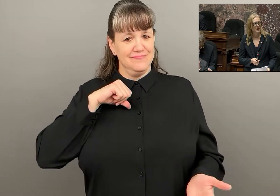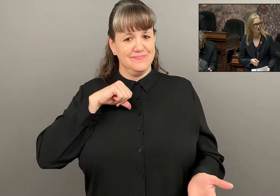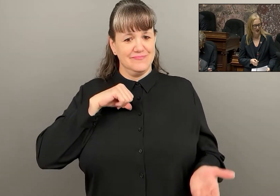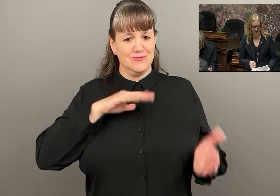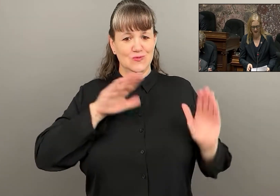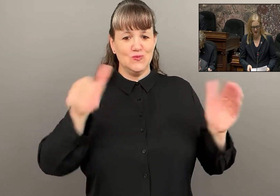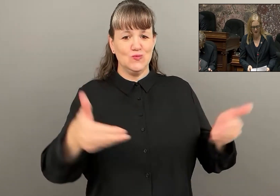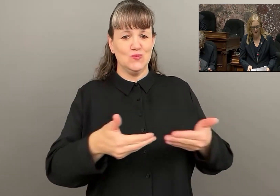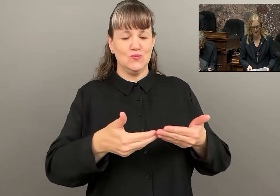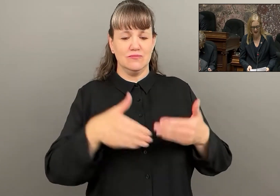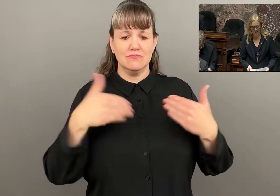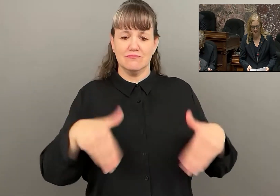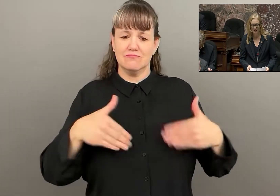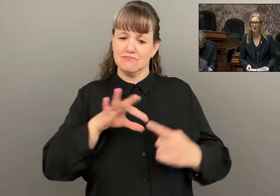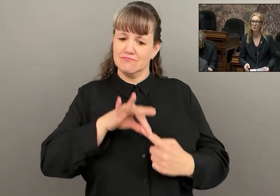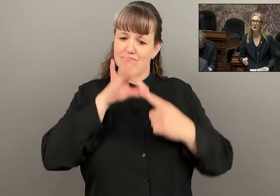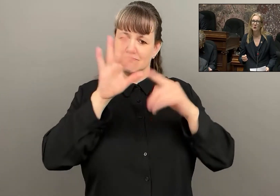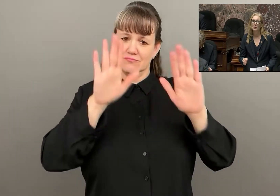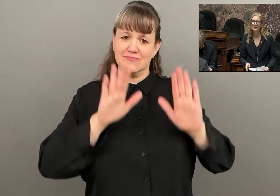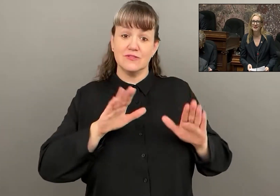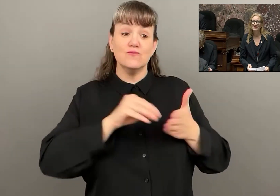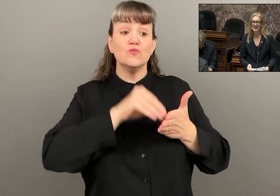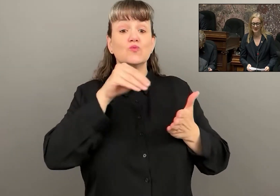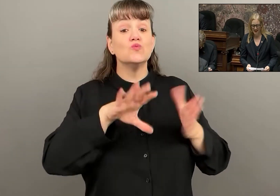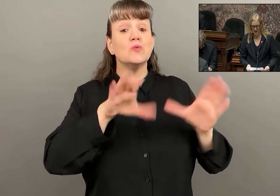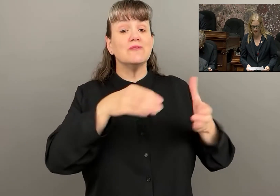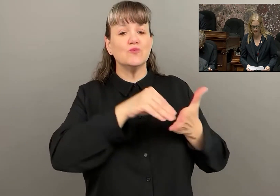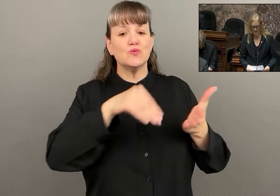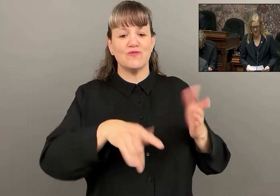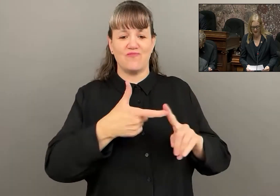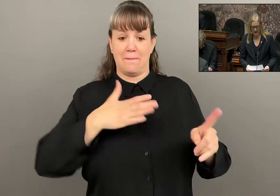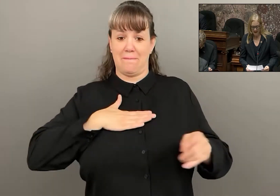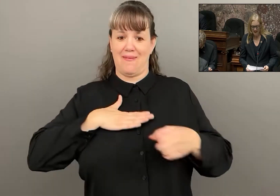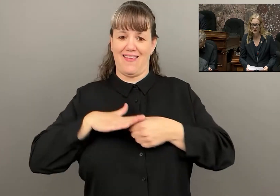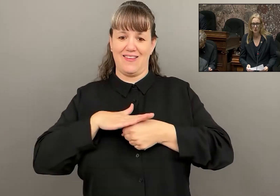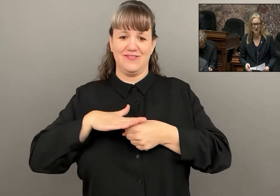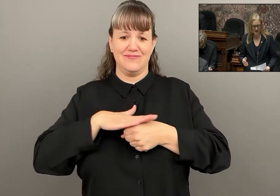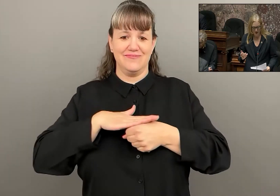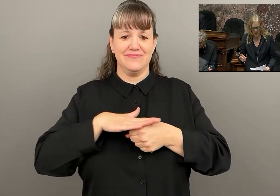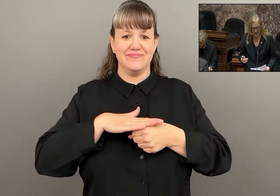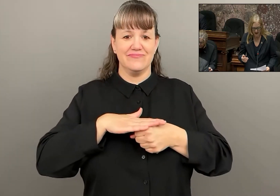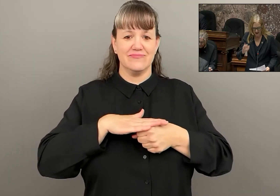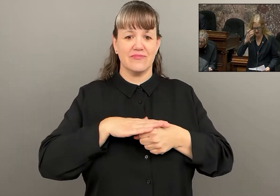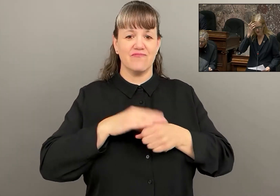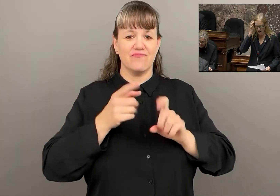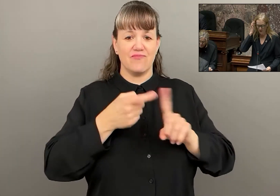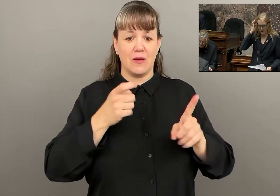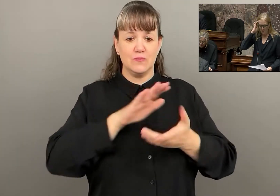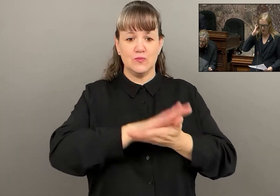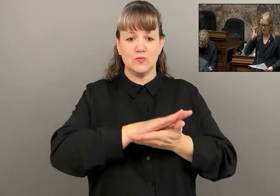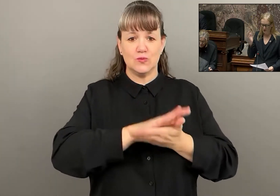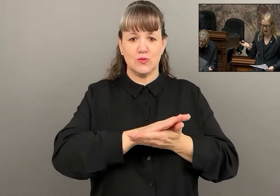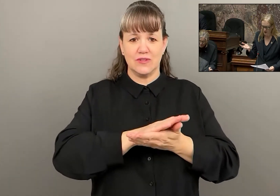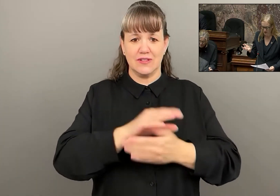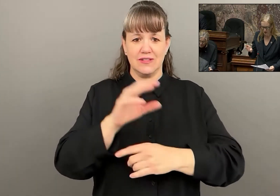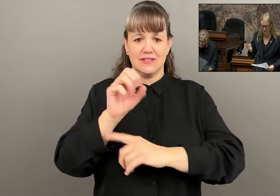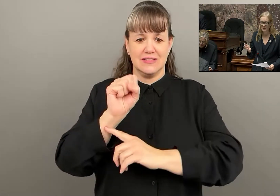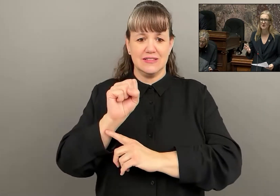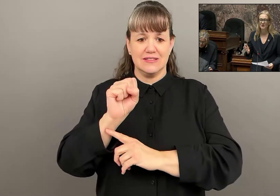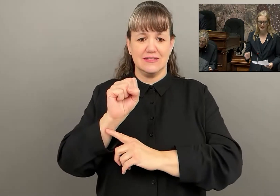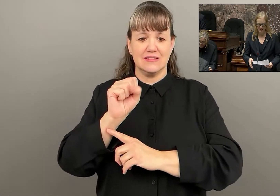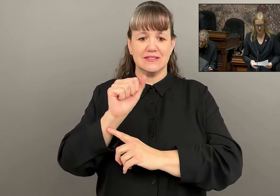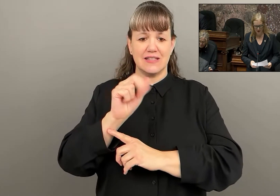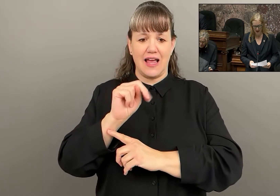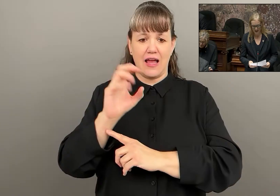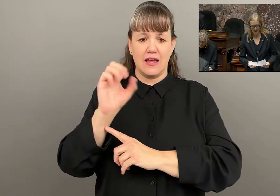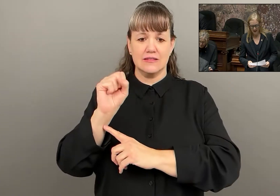from my riding that are visiting us from École Saint-Sacrement. This school is not only a 75-year-old Francophone pillar